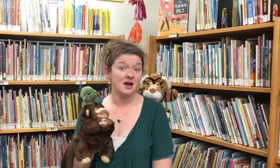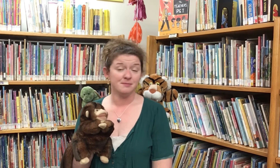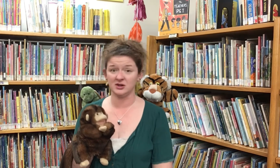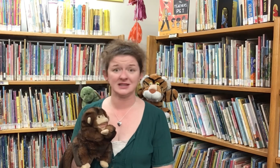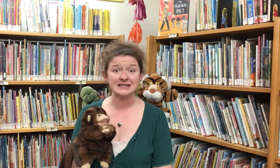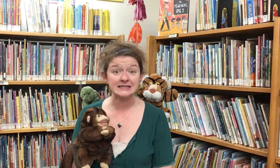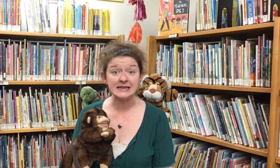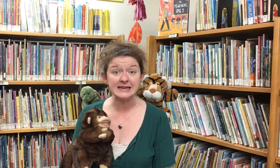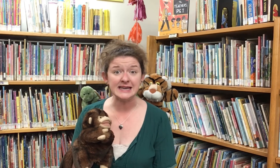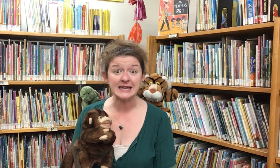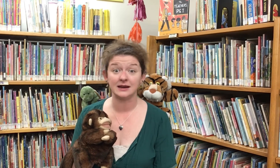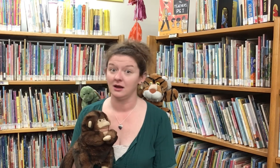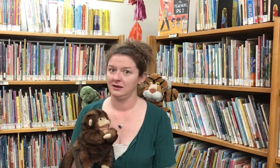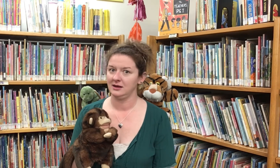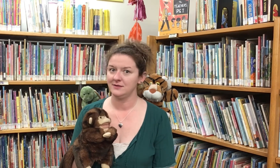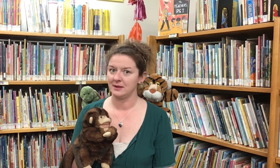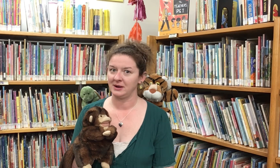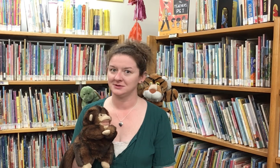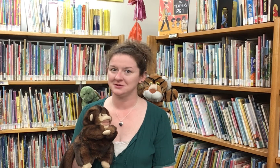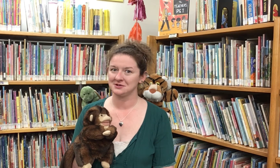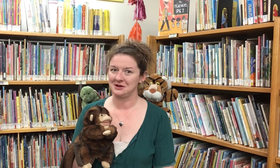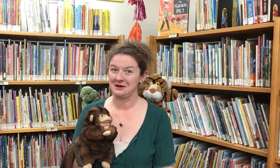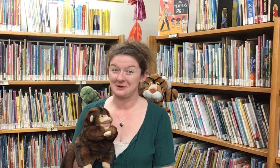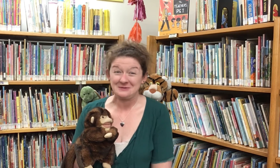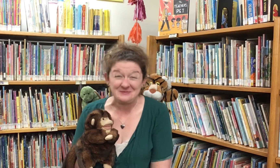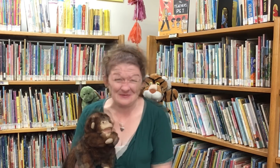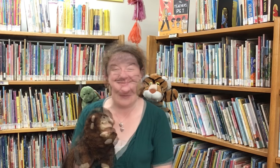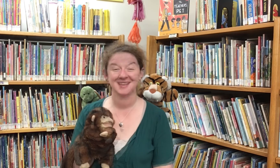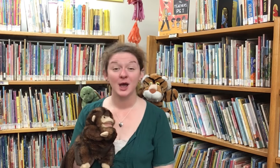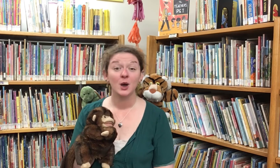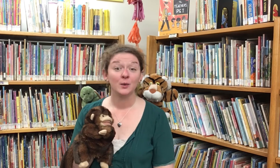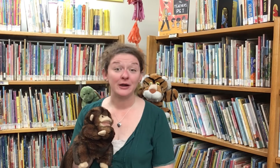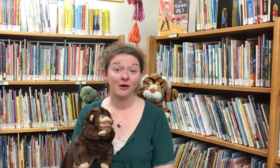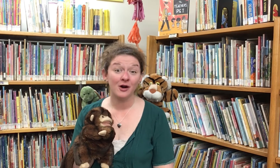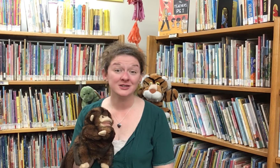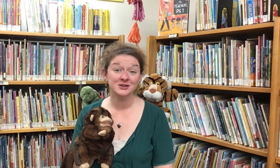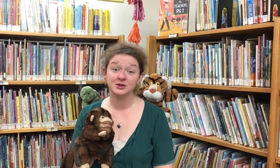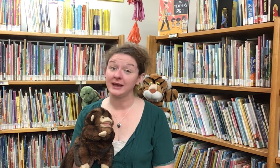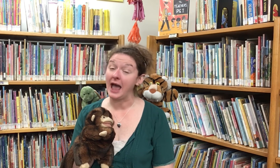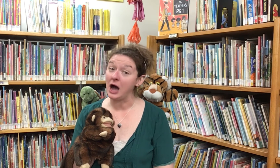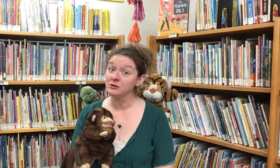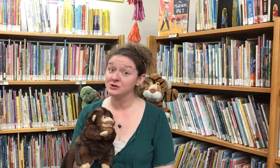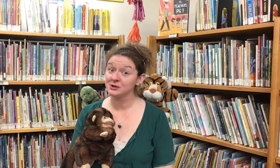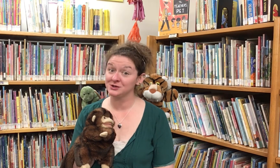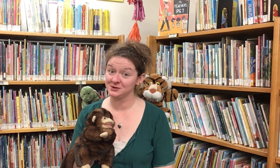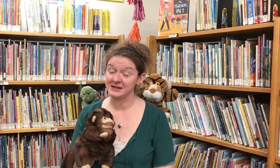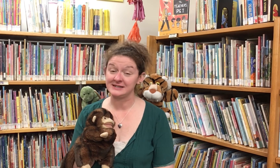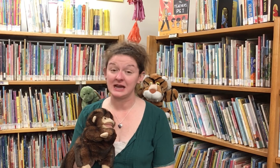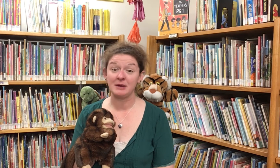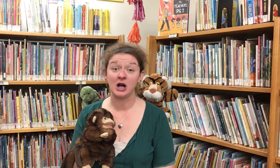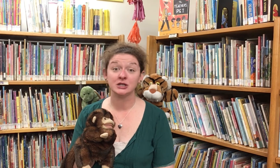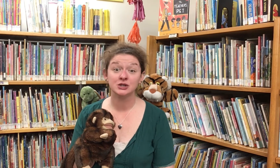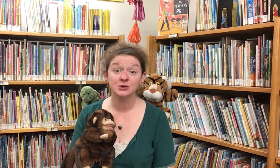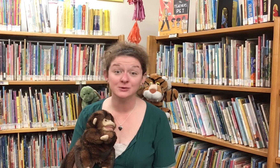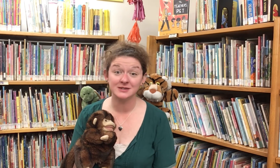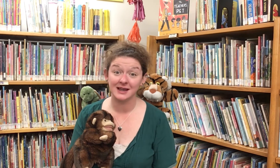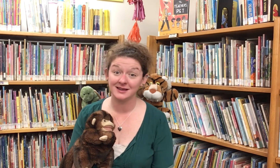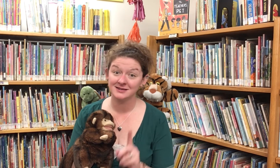books on CD, and even the puzzles are here. We are also doing outdoor story time on Tuesdays,